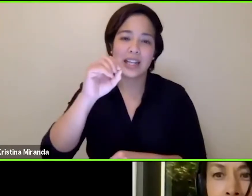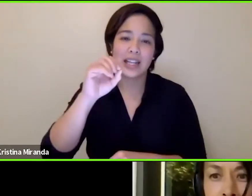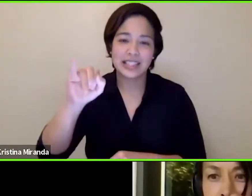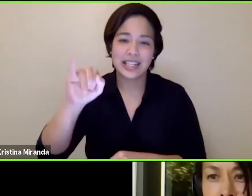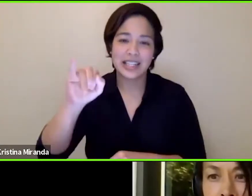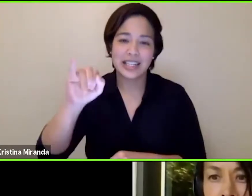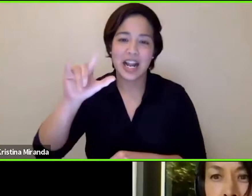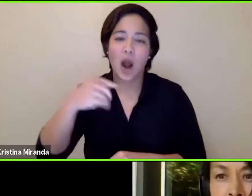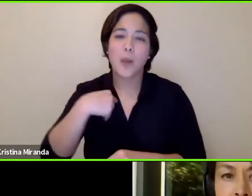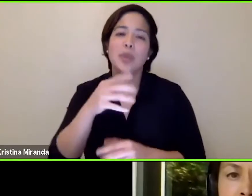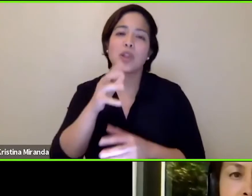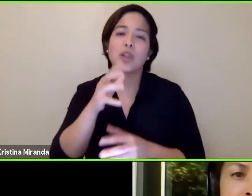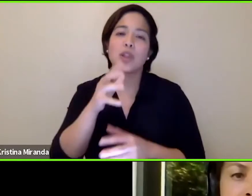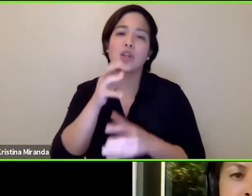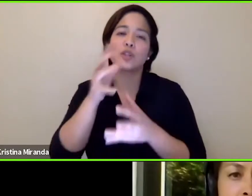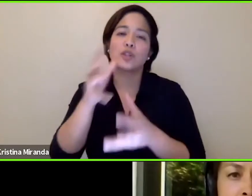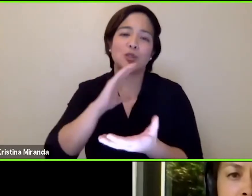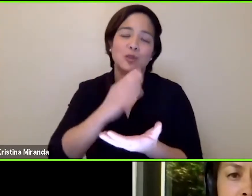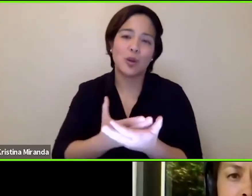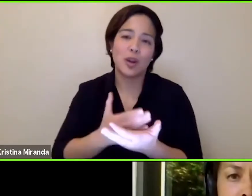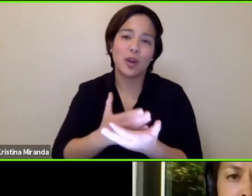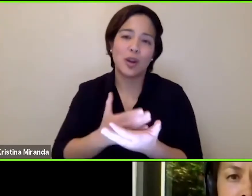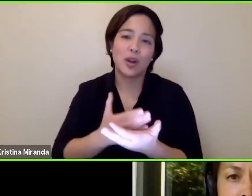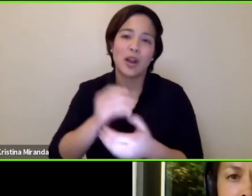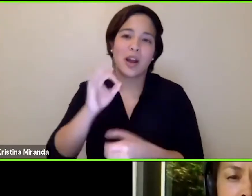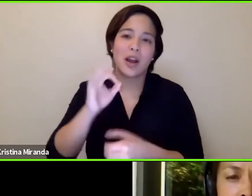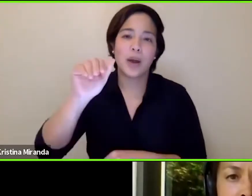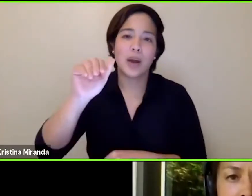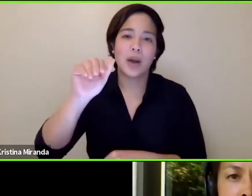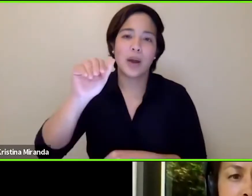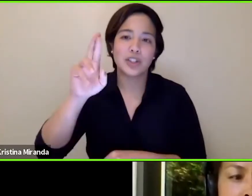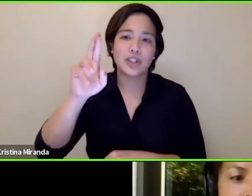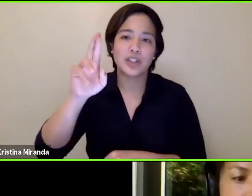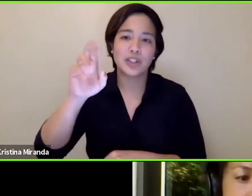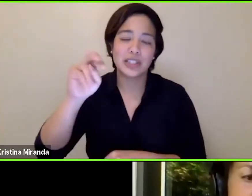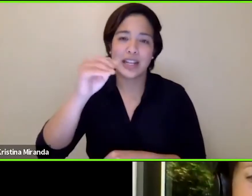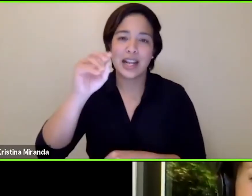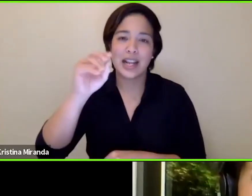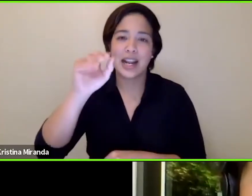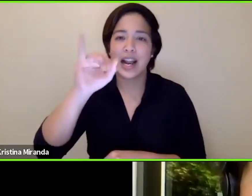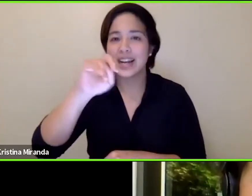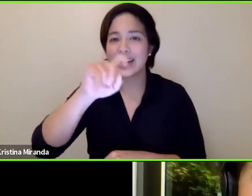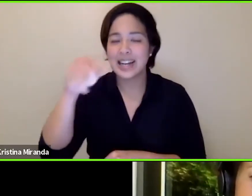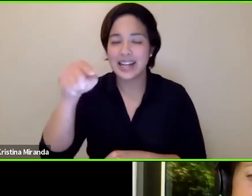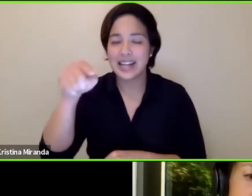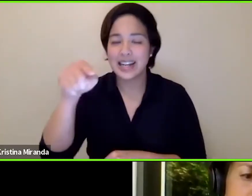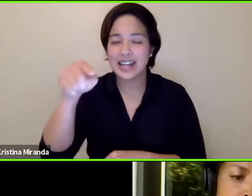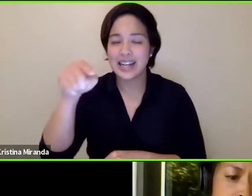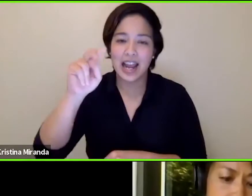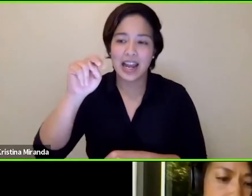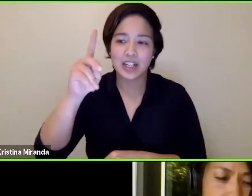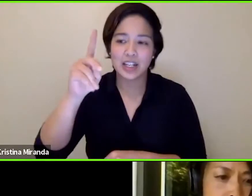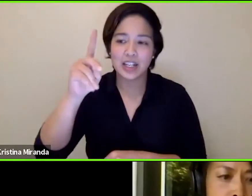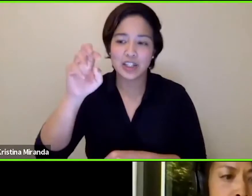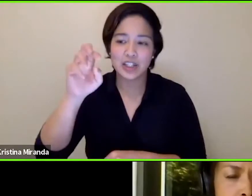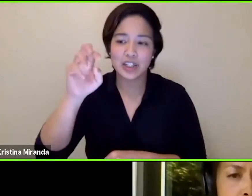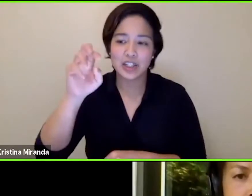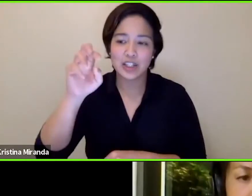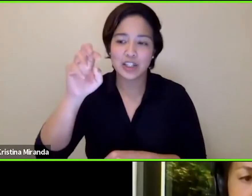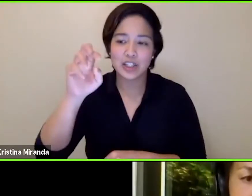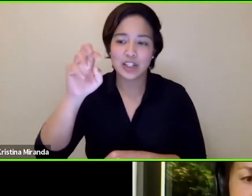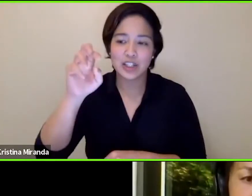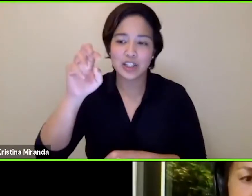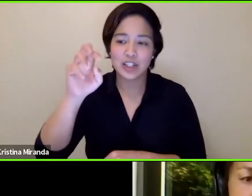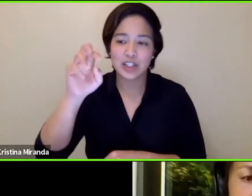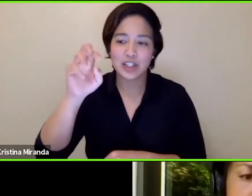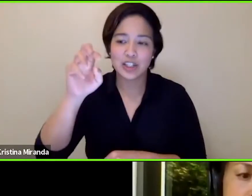Alva Anderson and Inez Anderson. I am rooted from the Mississippi red blood clay. That is